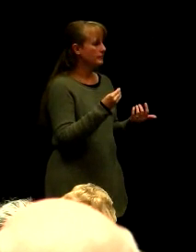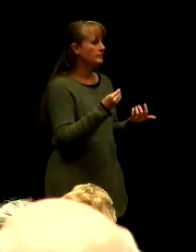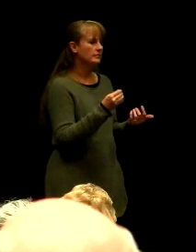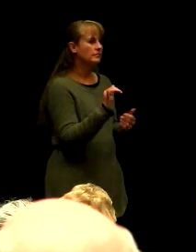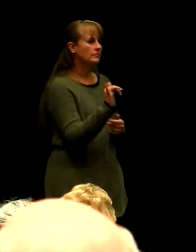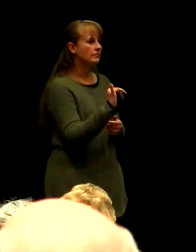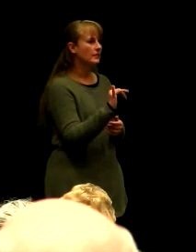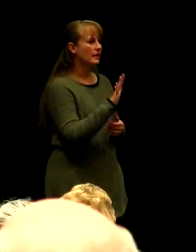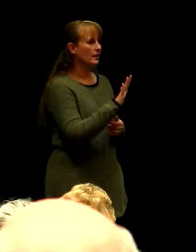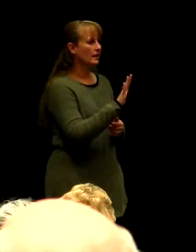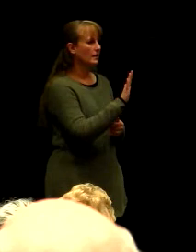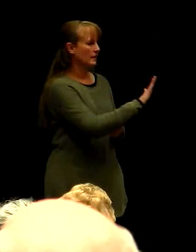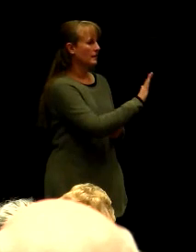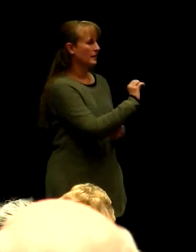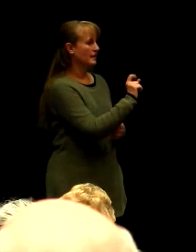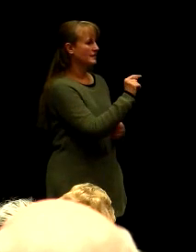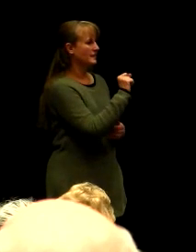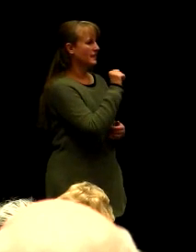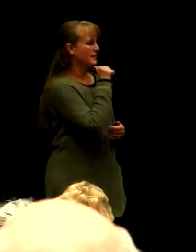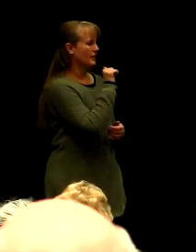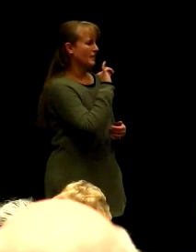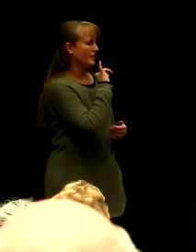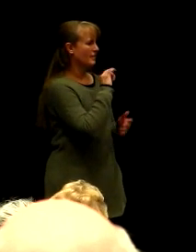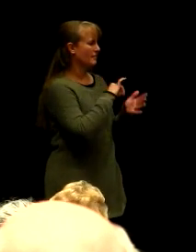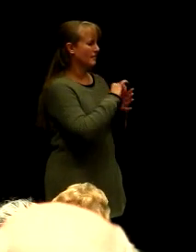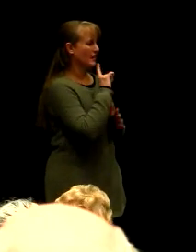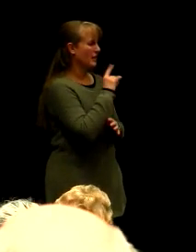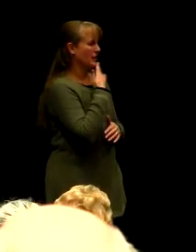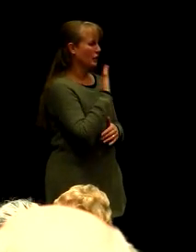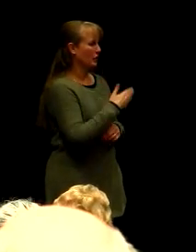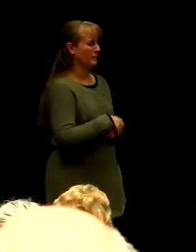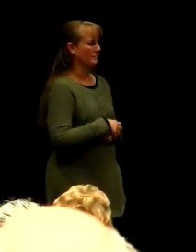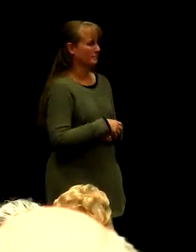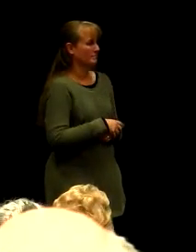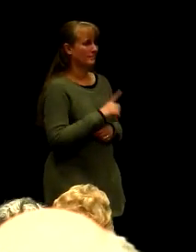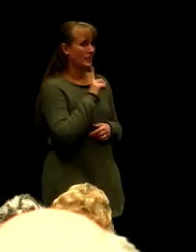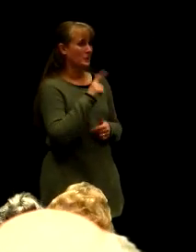plus his sets are not that good. You know, frankly, he would have done something better.